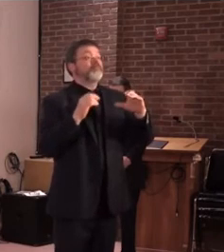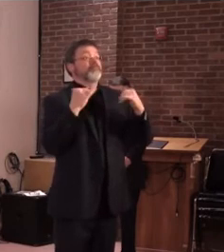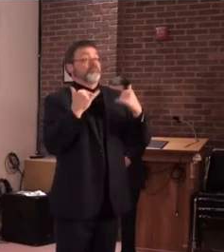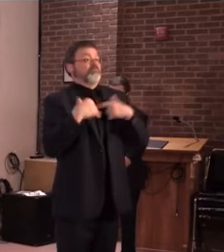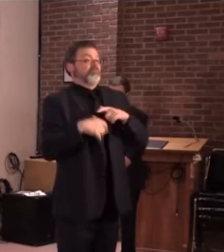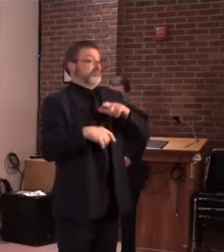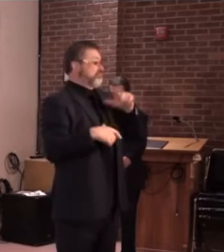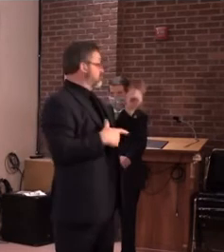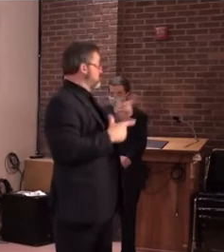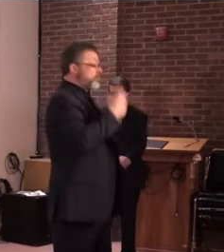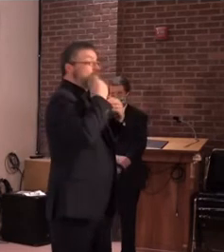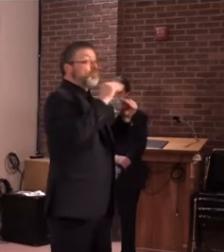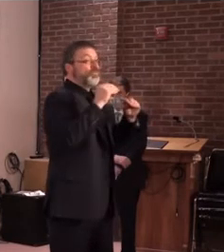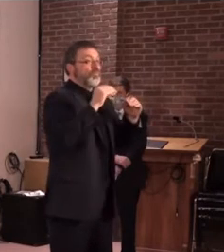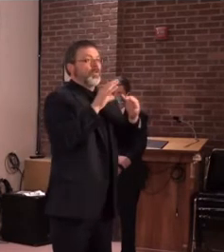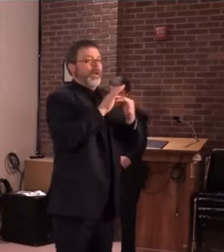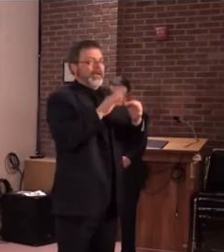mean,